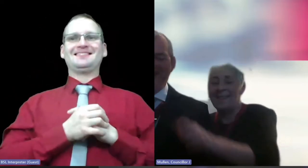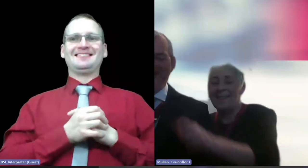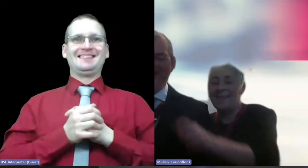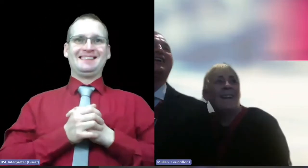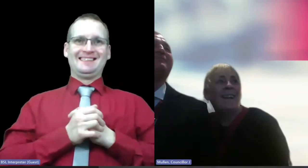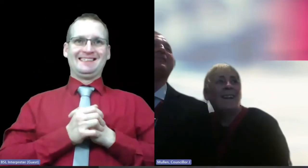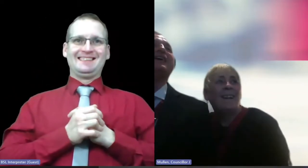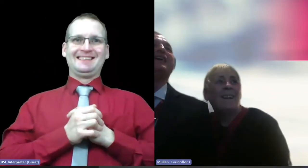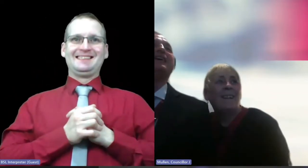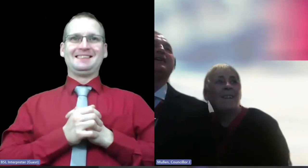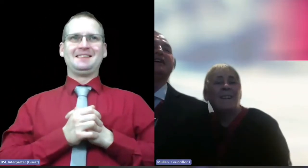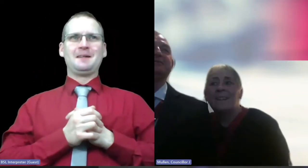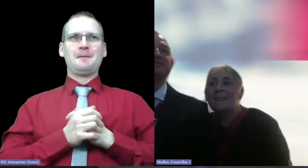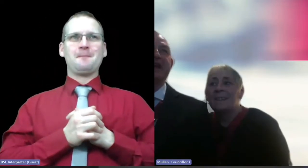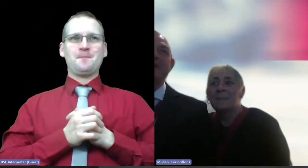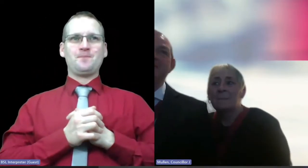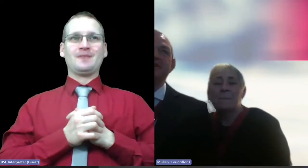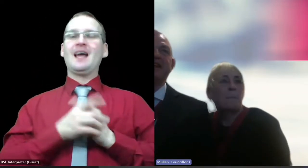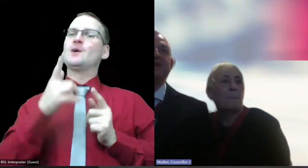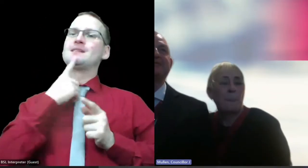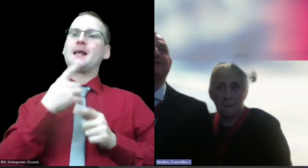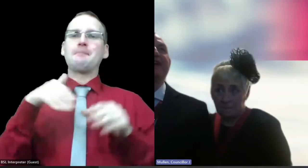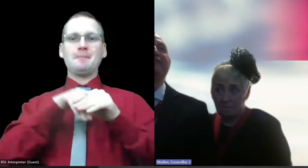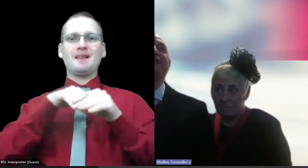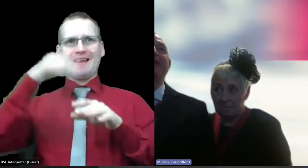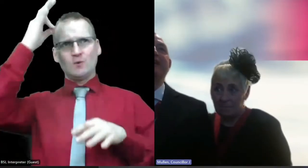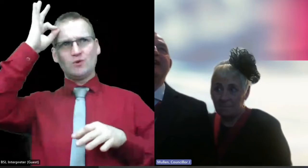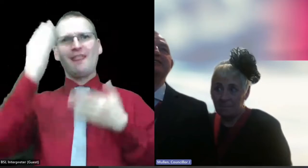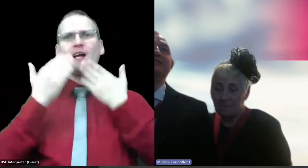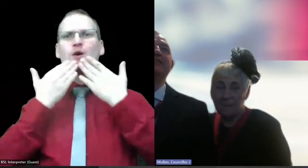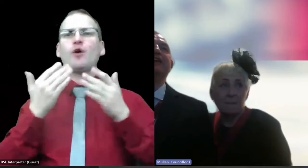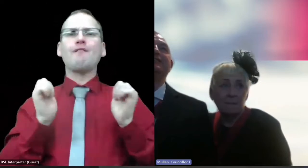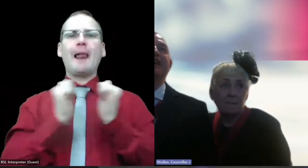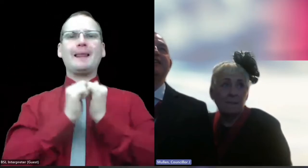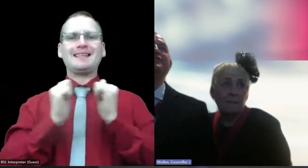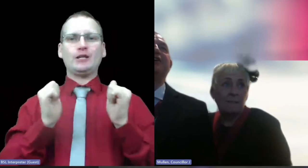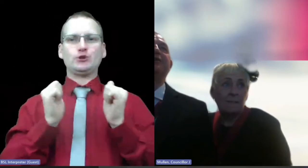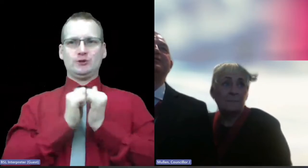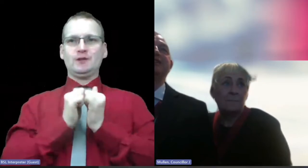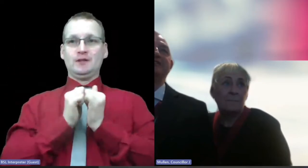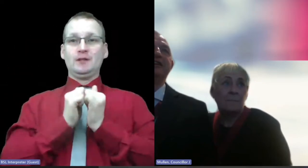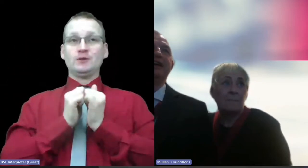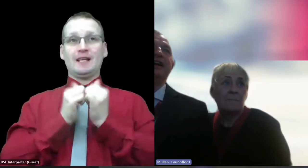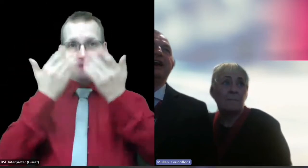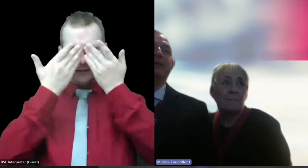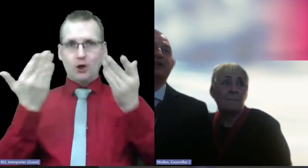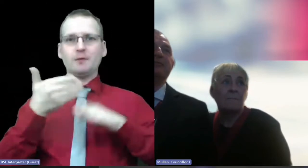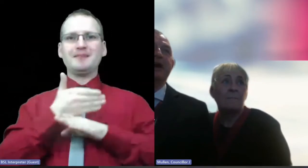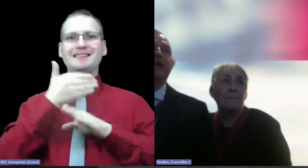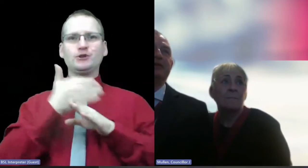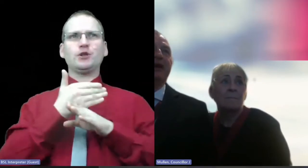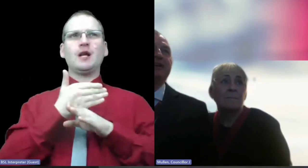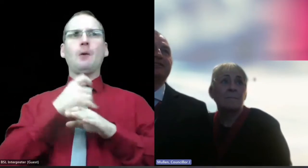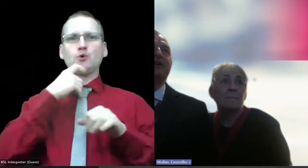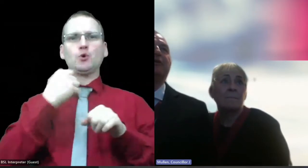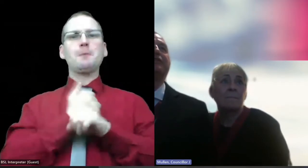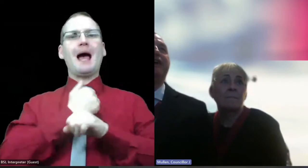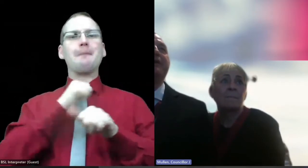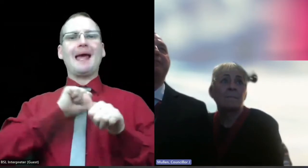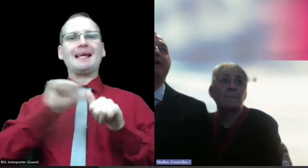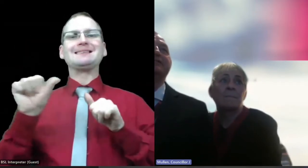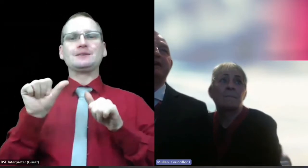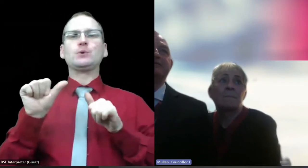No. Okay. Yeah, as I was saying, members of the council, thank you for your validation to take this honoured position. I will do my level best to